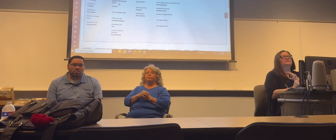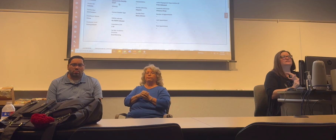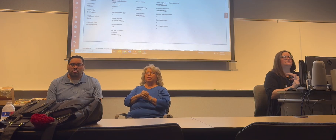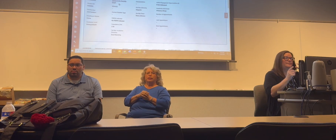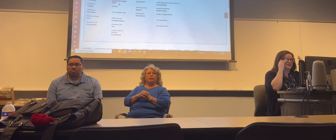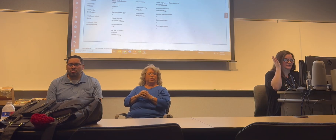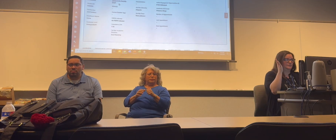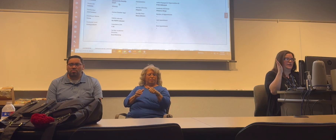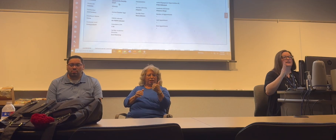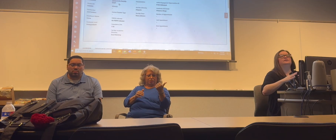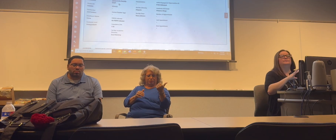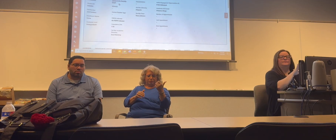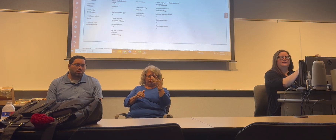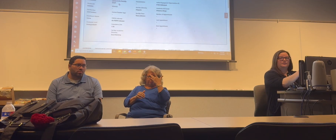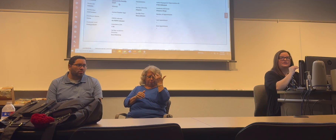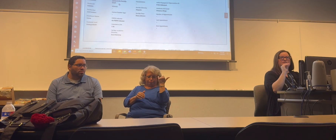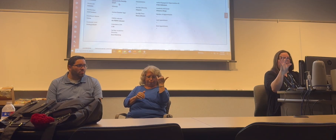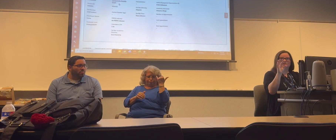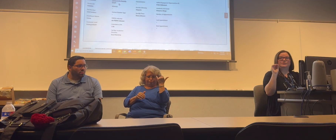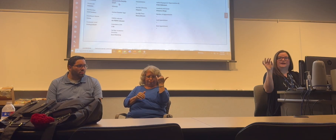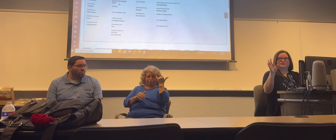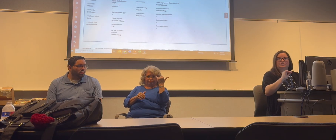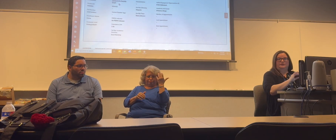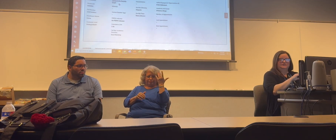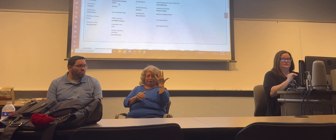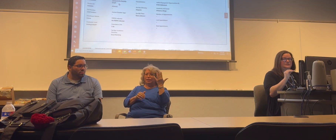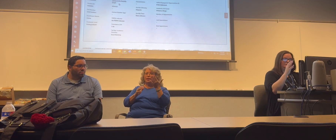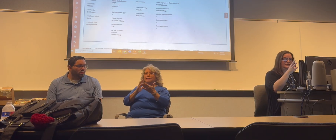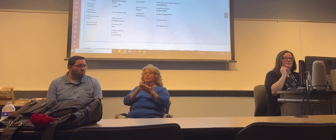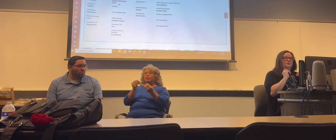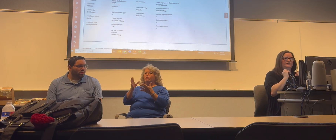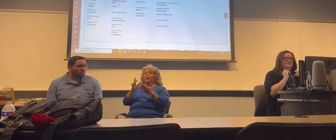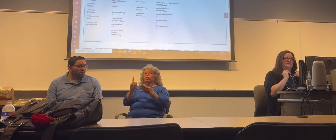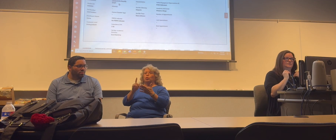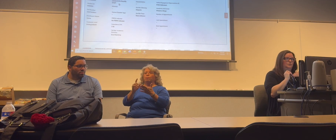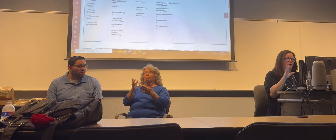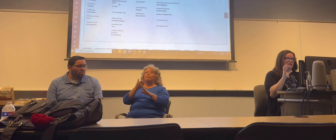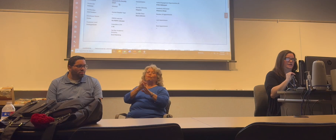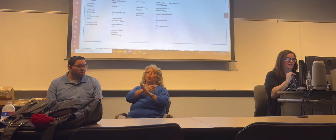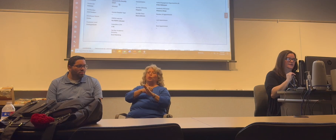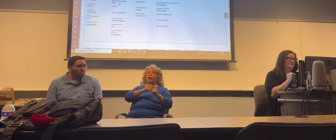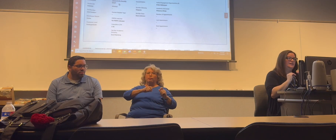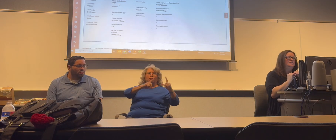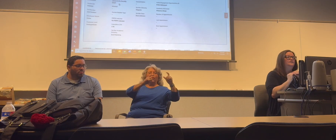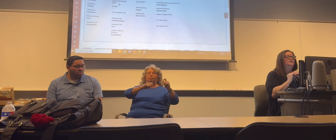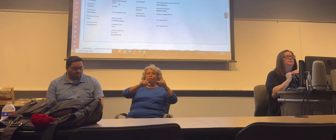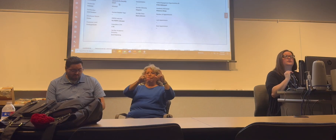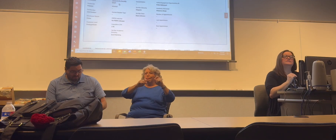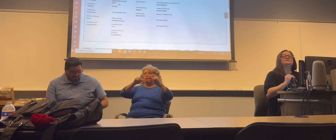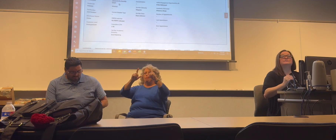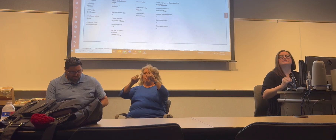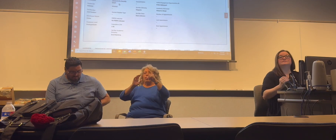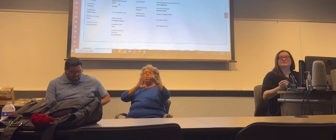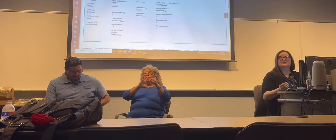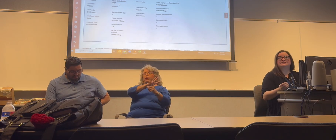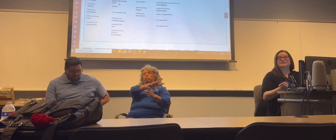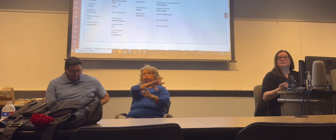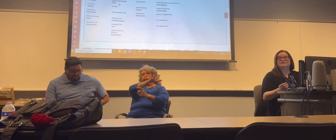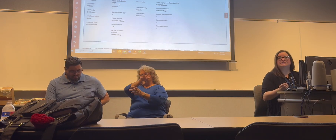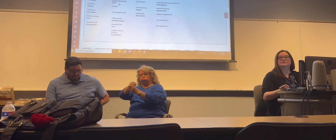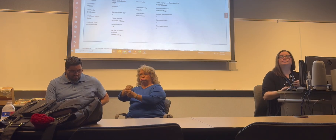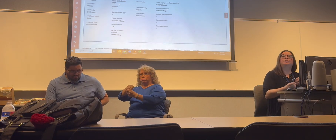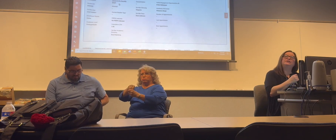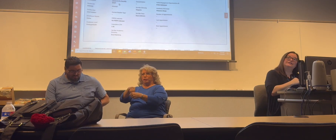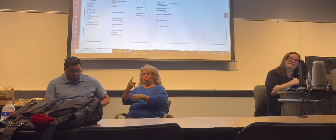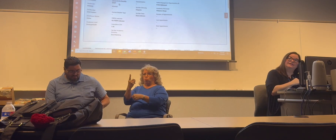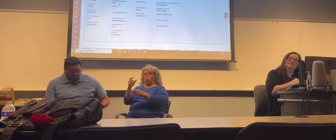Something else, my mind just went blank. Information that you have to go to all these screens are going to be pulled into this one area. And if you notice something is missing that you